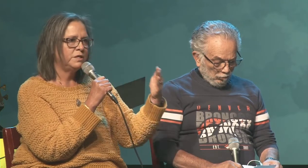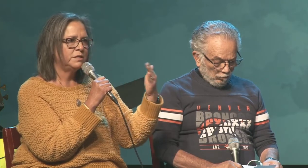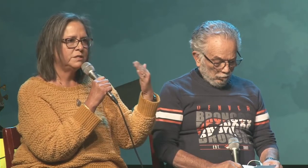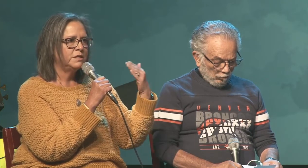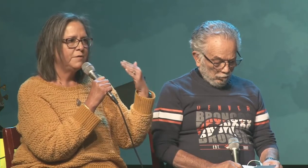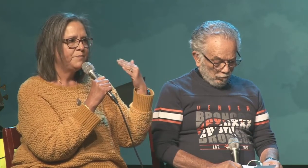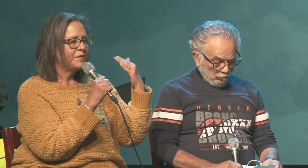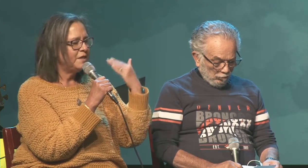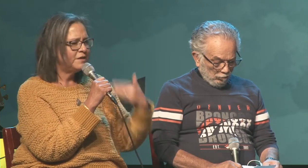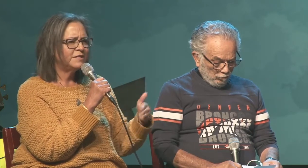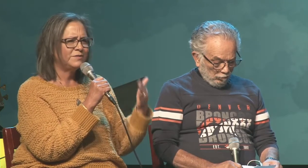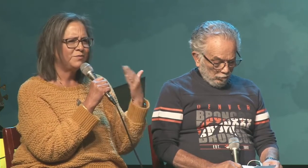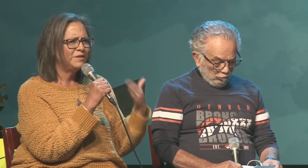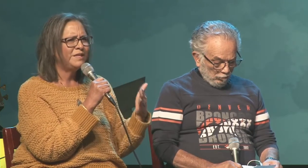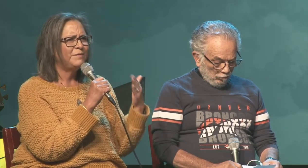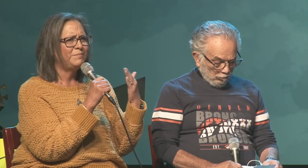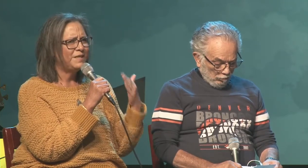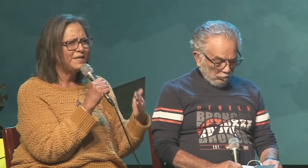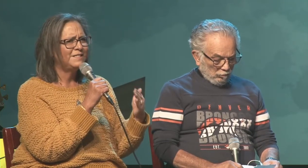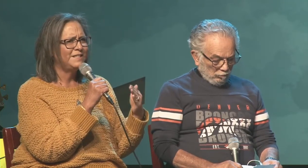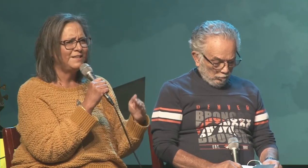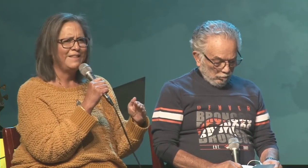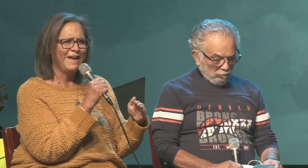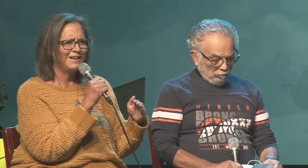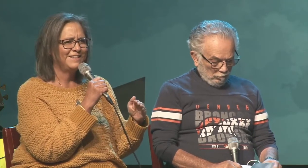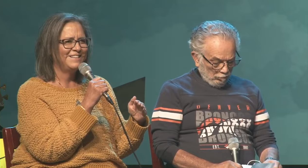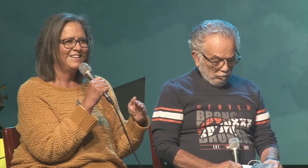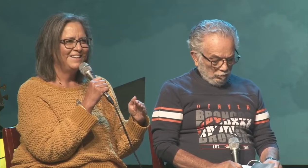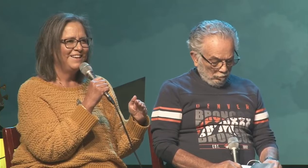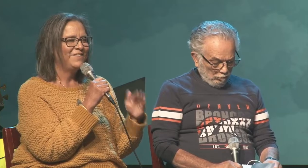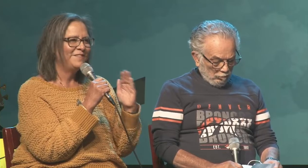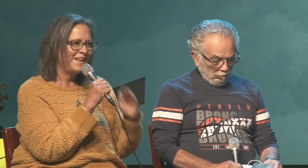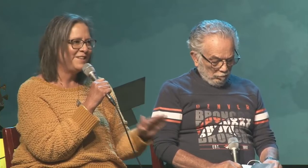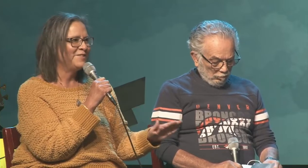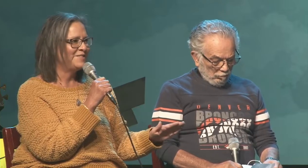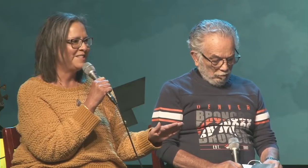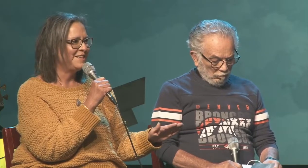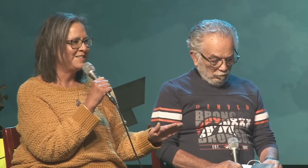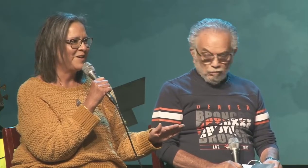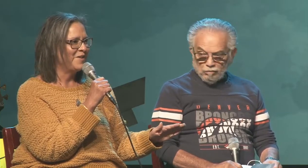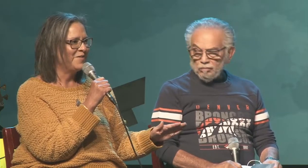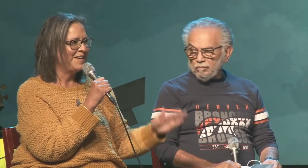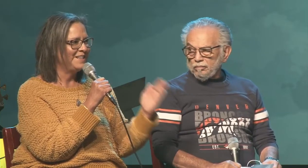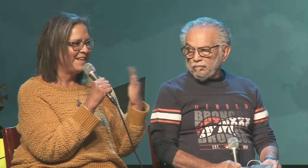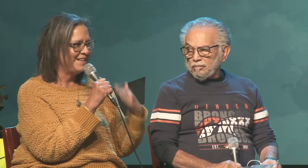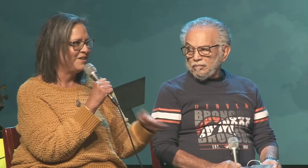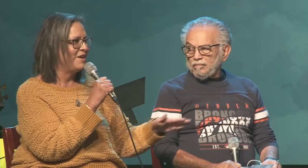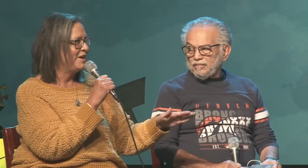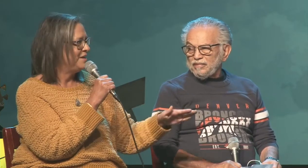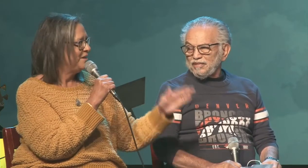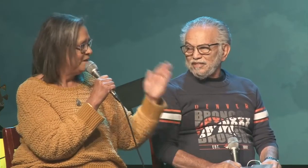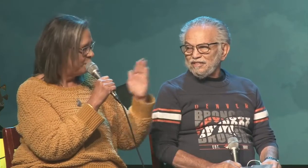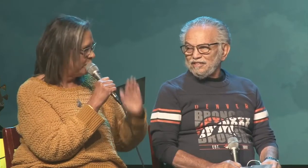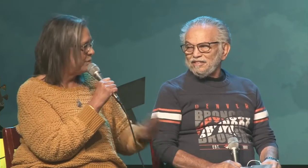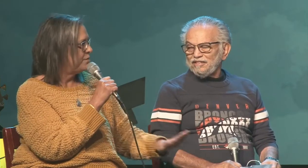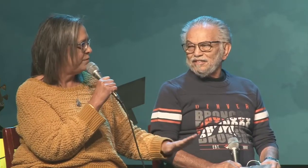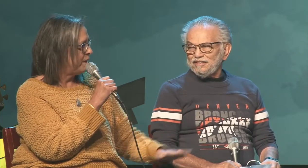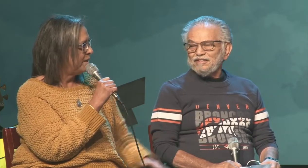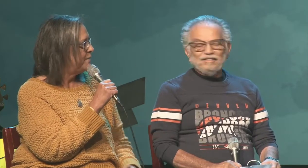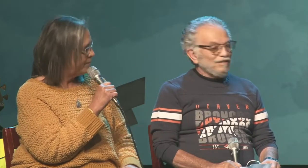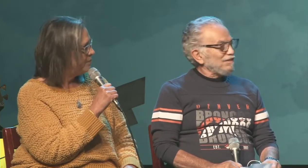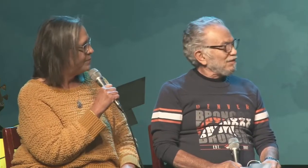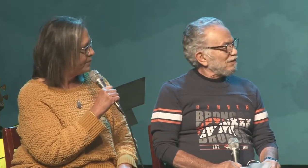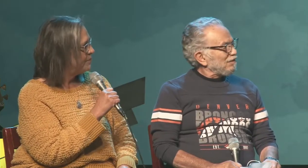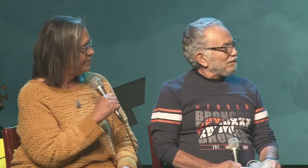through this. And there is really peace in that, of letting those things go and letting God work through